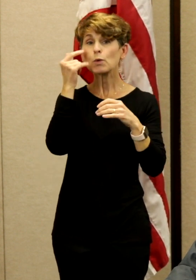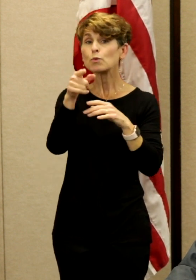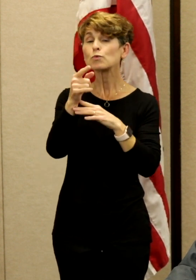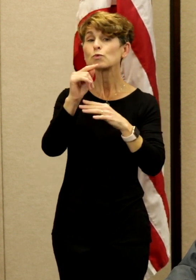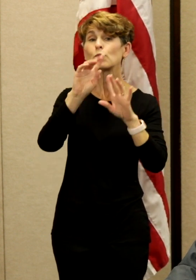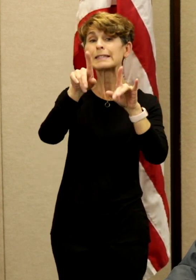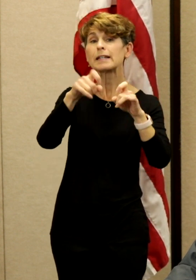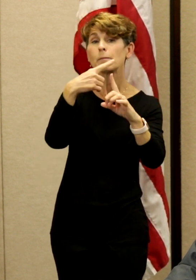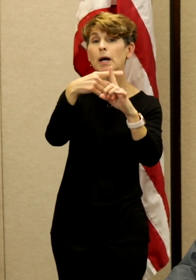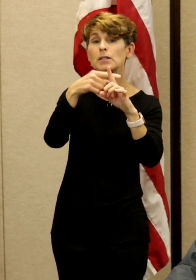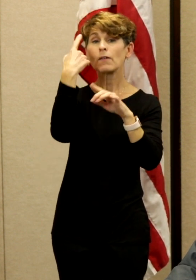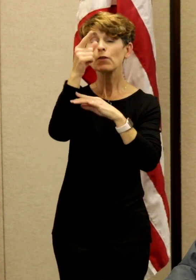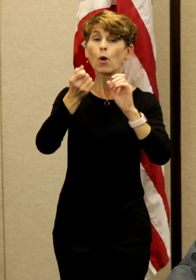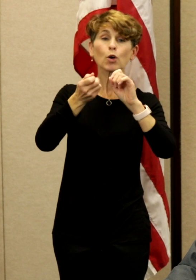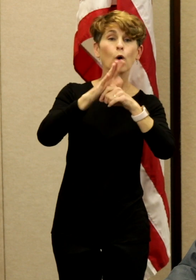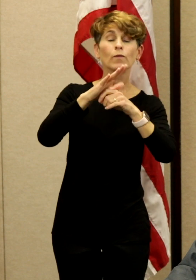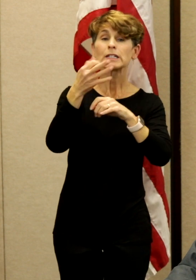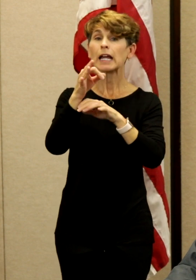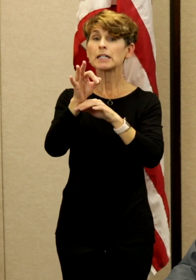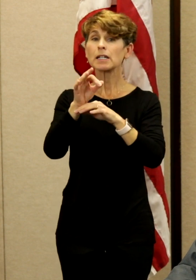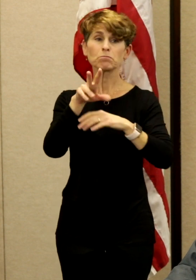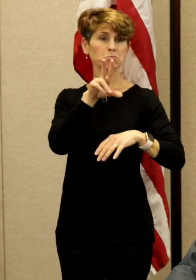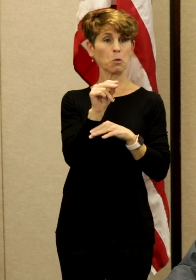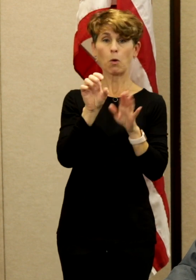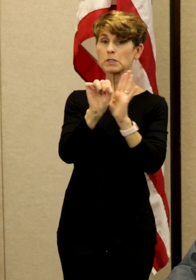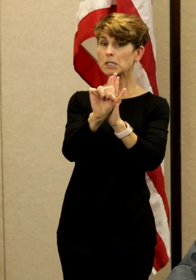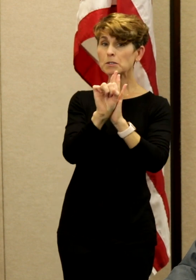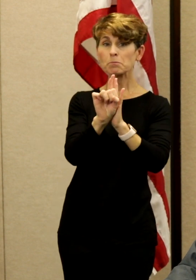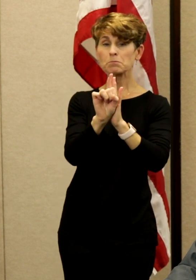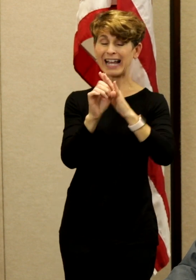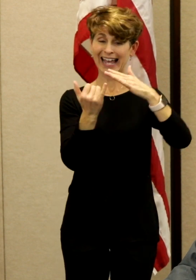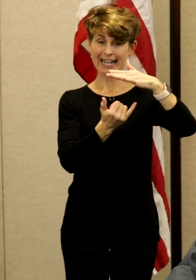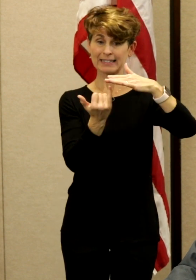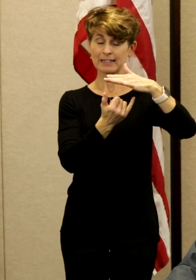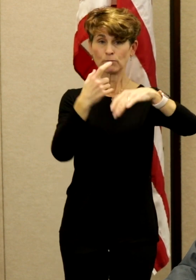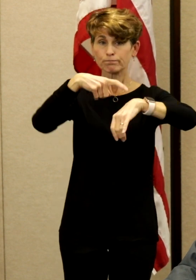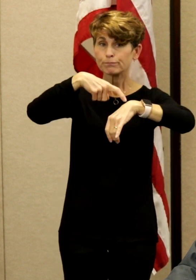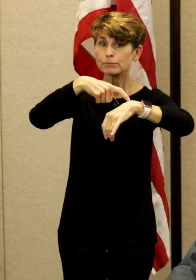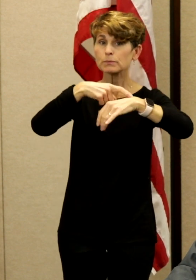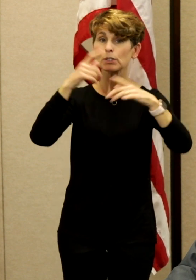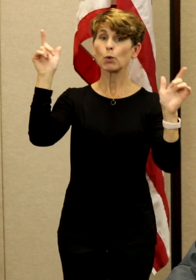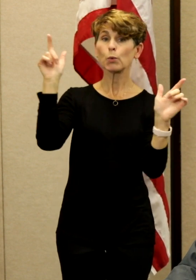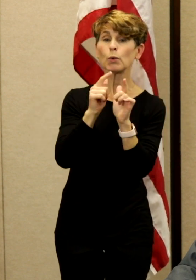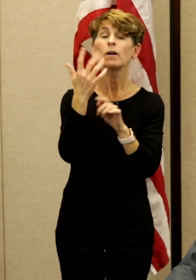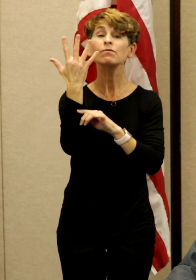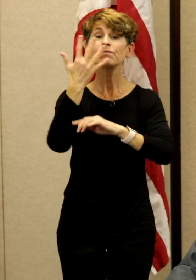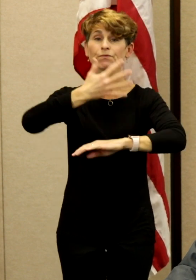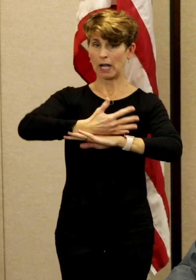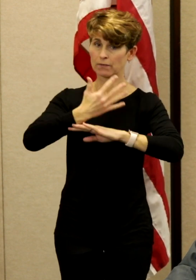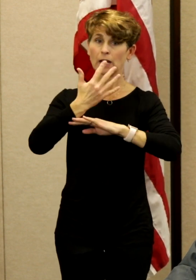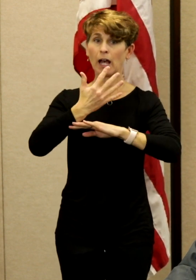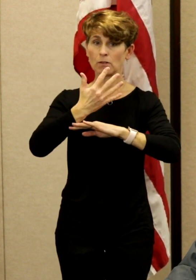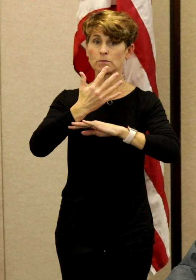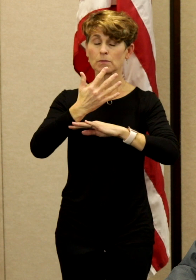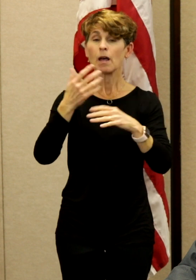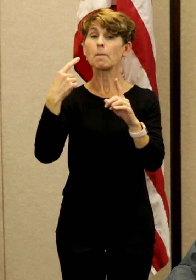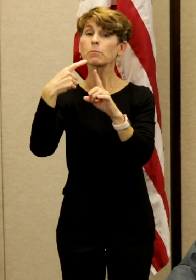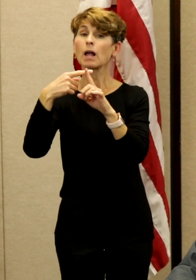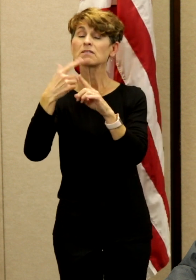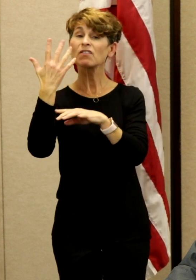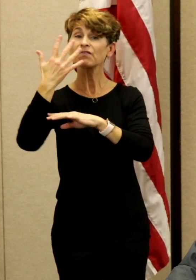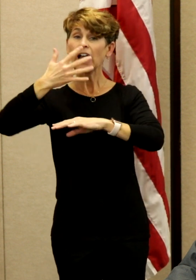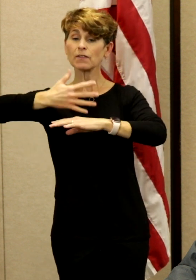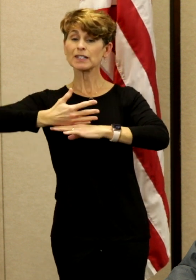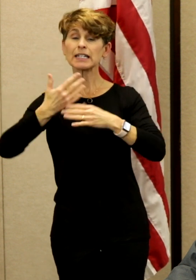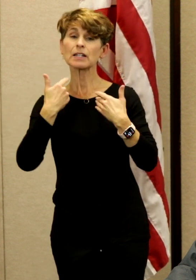for COVID-19 but has no symptoms, their isolation period has been reduced to 5 days, followed by an additional 5 days